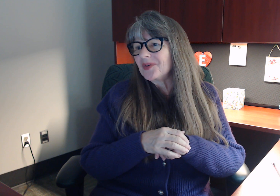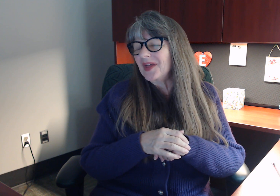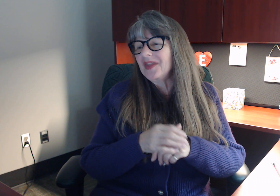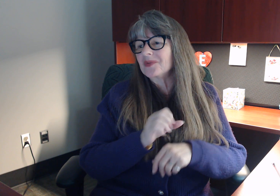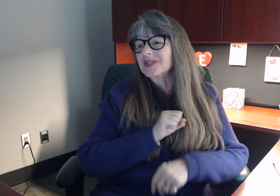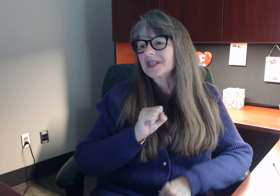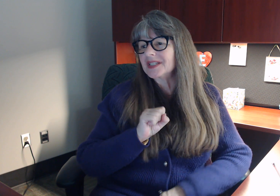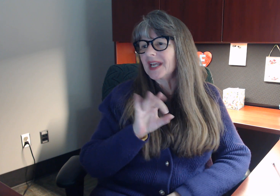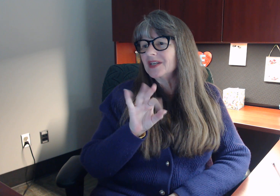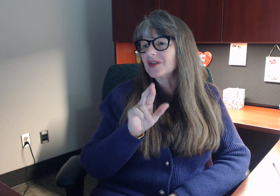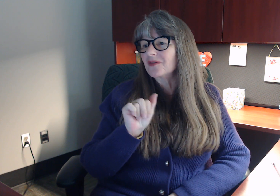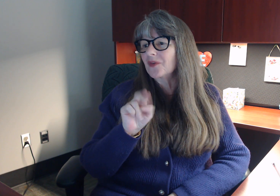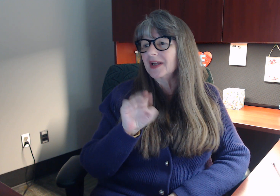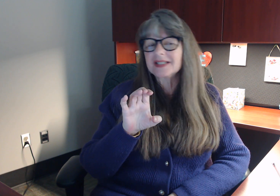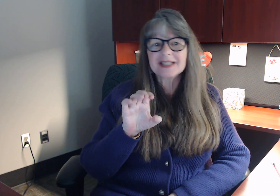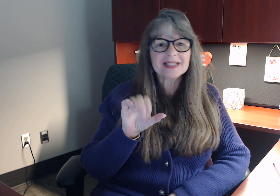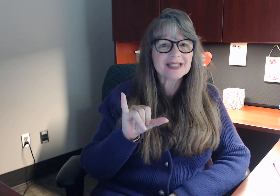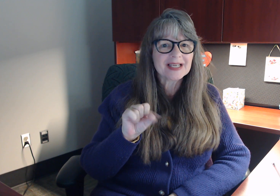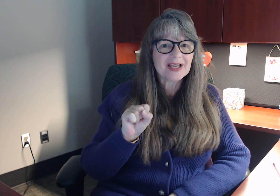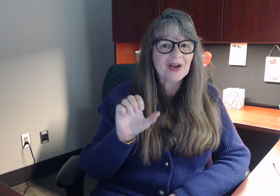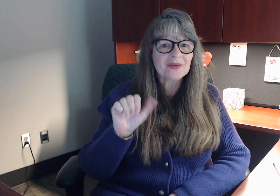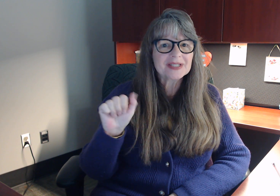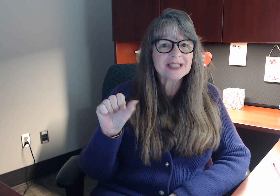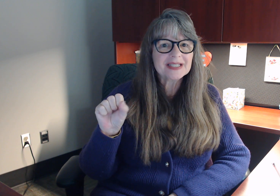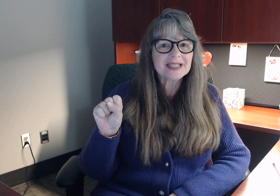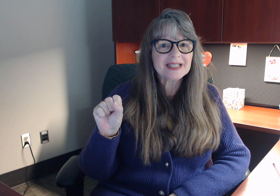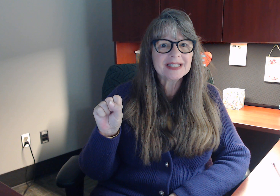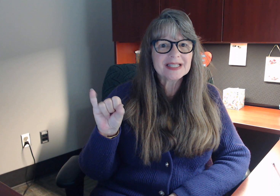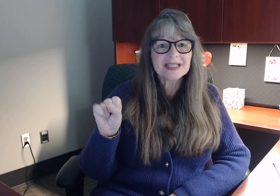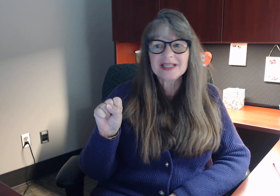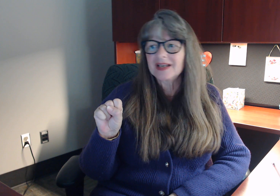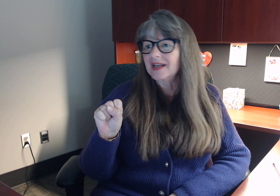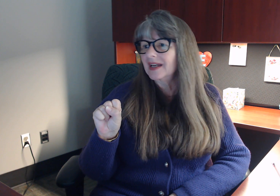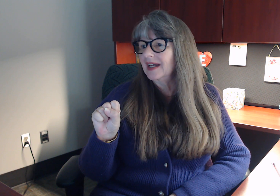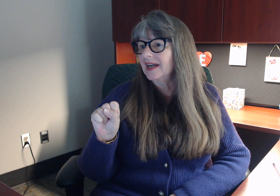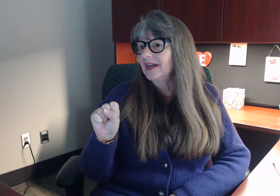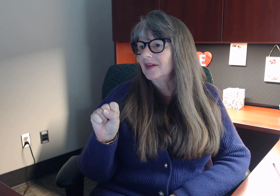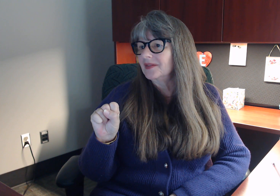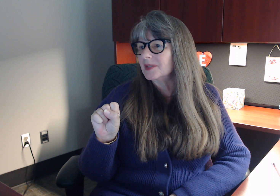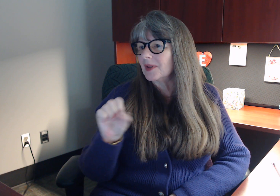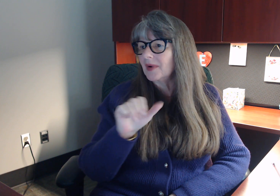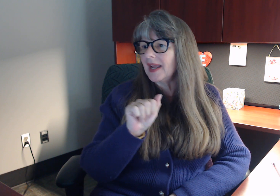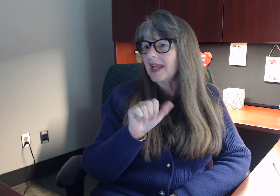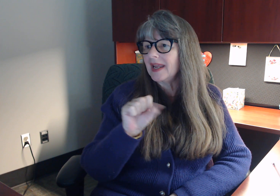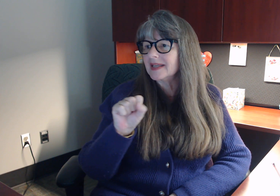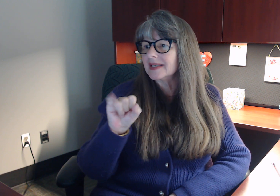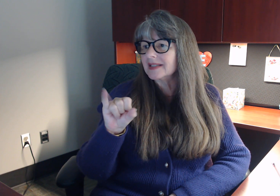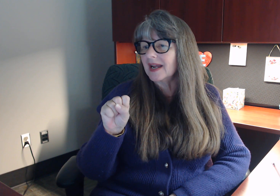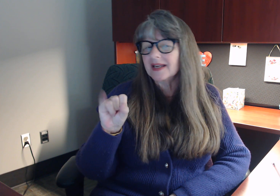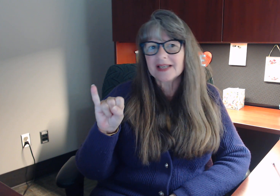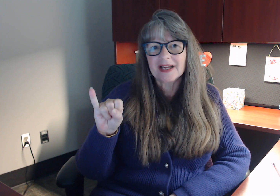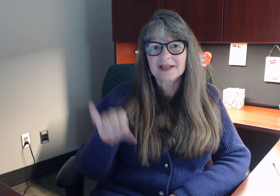that was Saint Francis of Assisi's. Did I spell it right? Assisi.